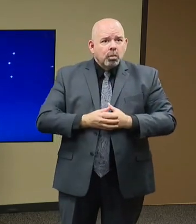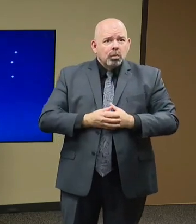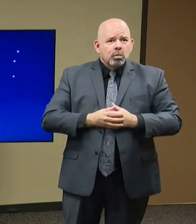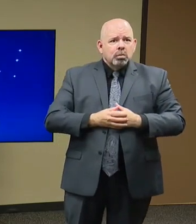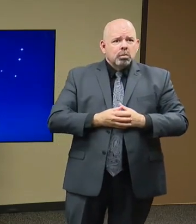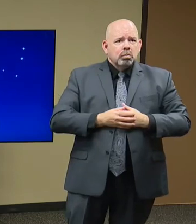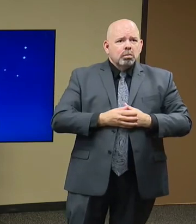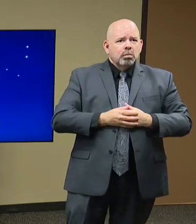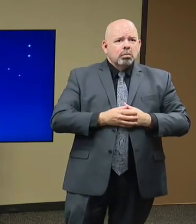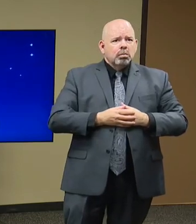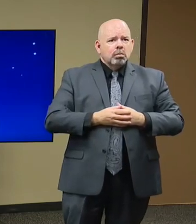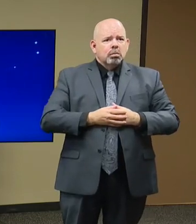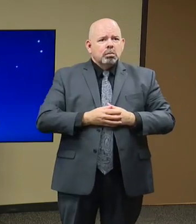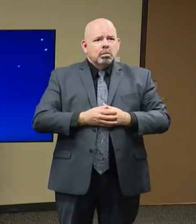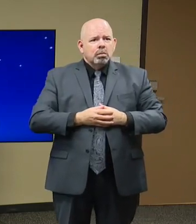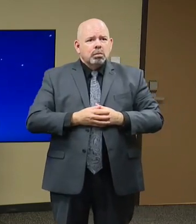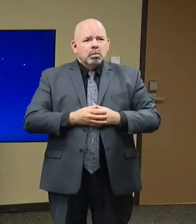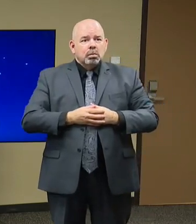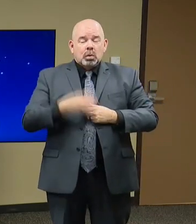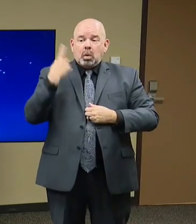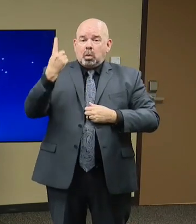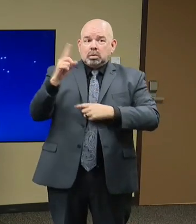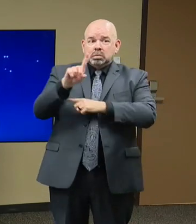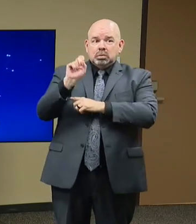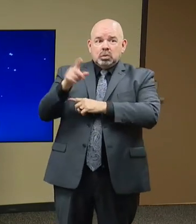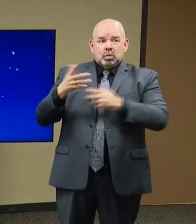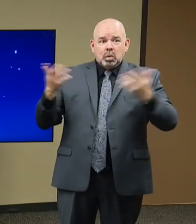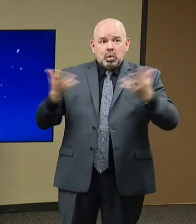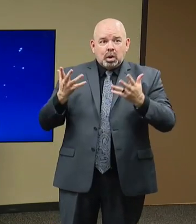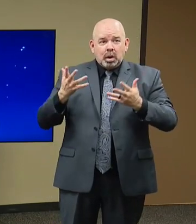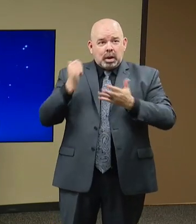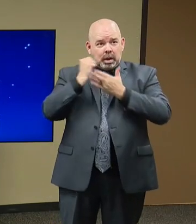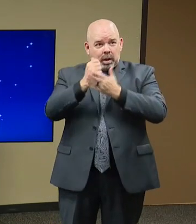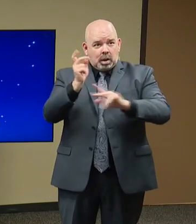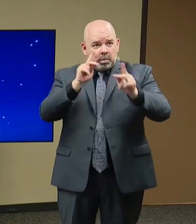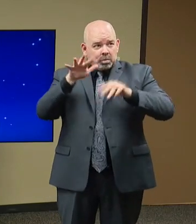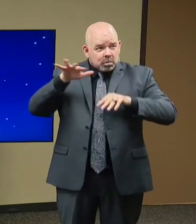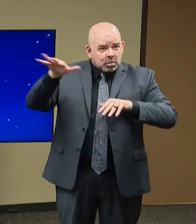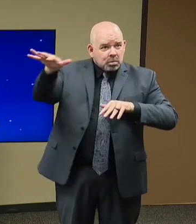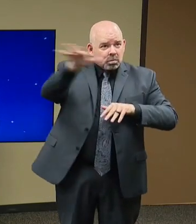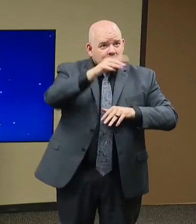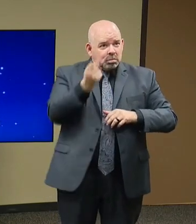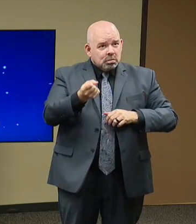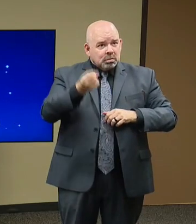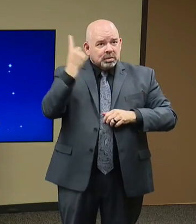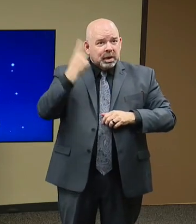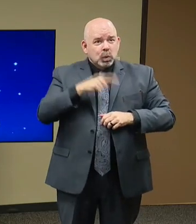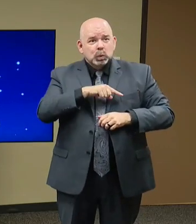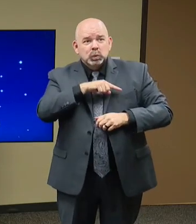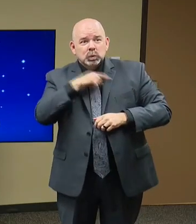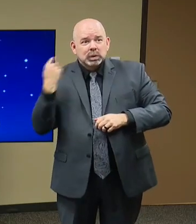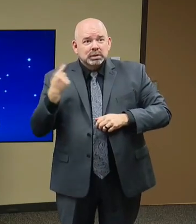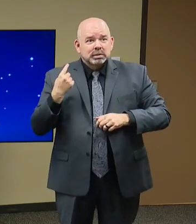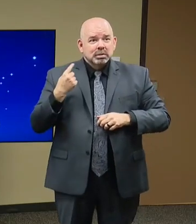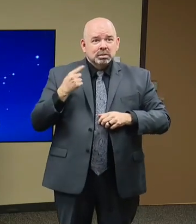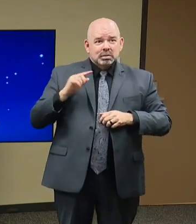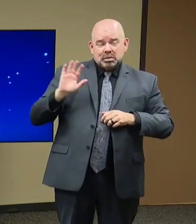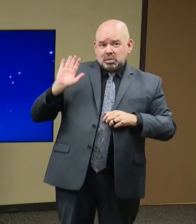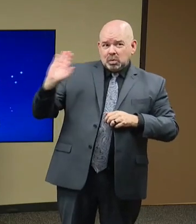My primary question is helping the public understand the distinction of the risk level. If you're telling me the category showing you're going in the right